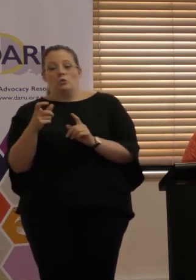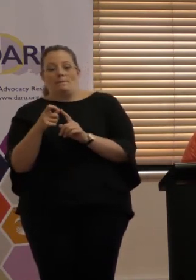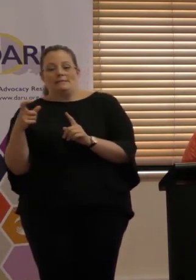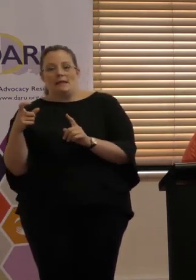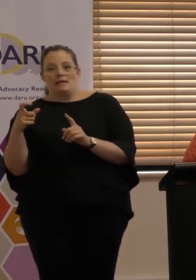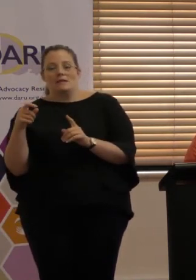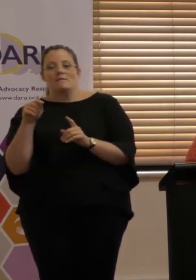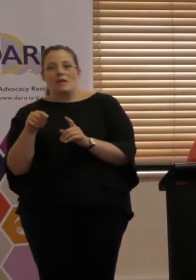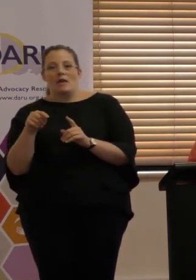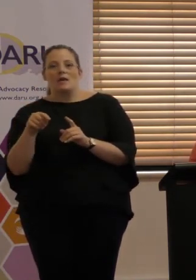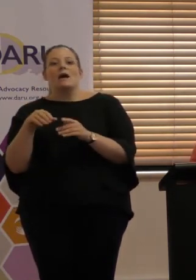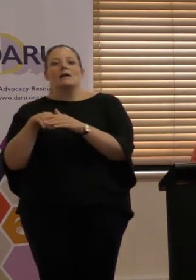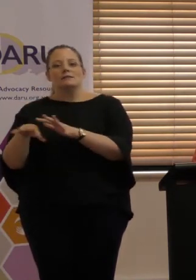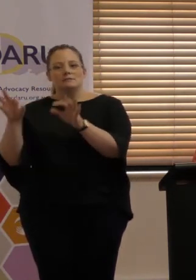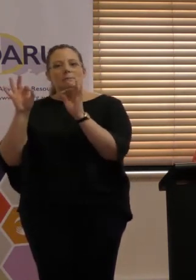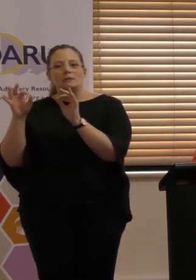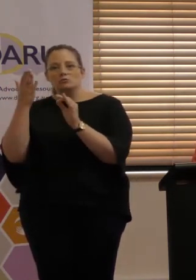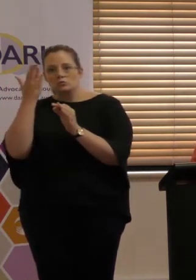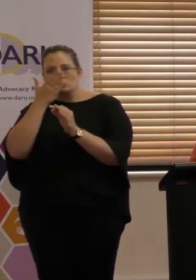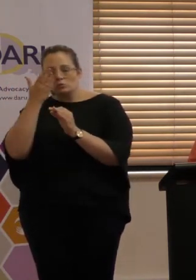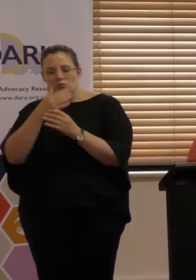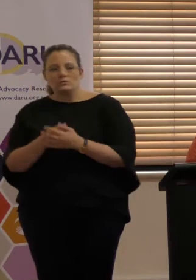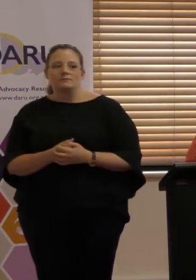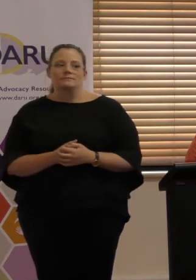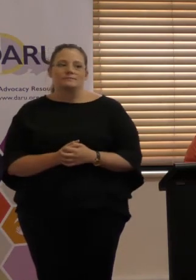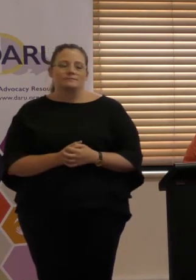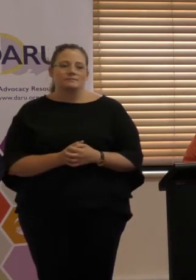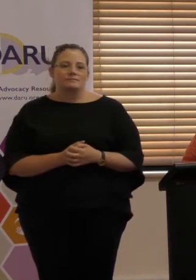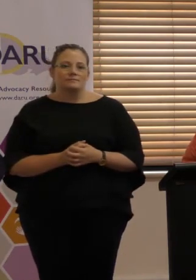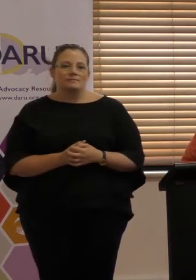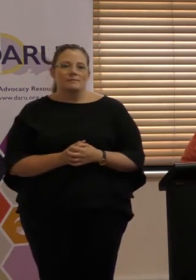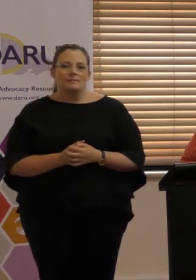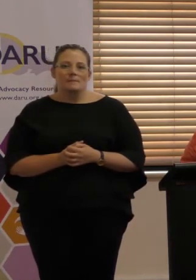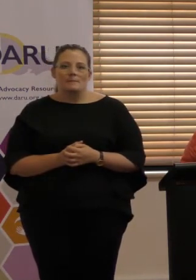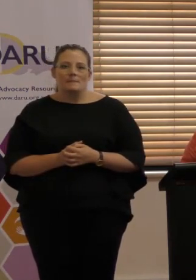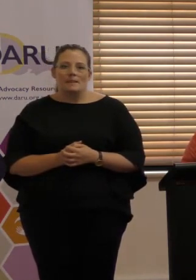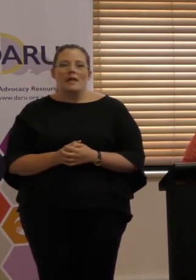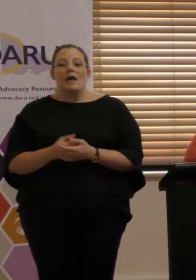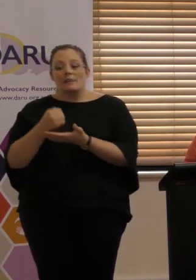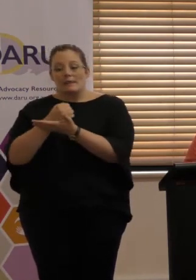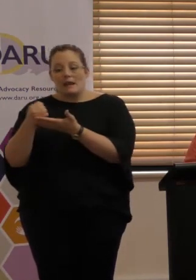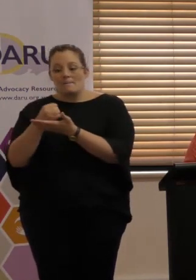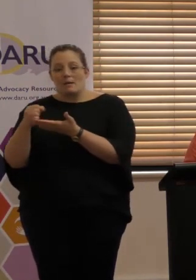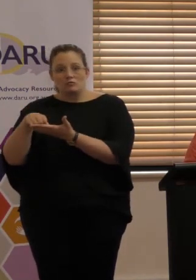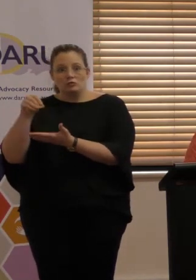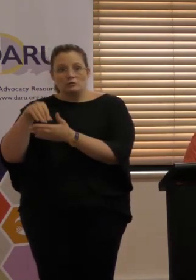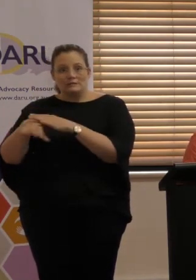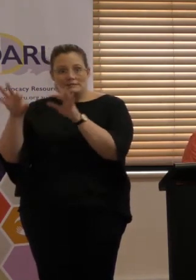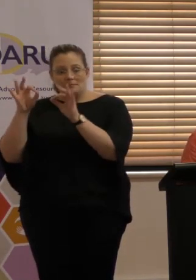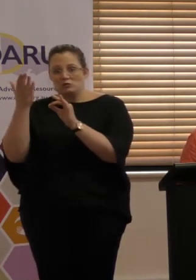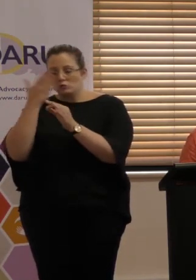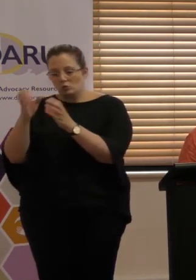students are in special schools, and the actual number of students in special schools is increasing. The State Disability